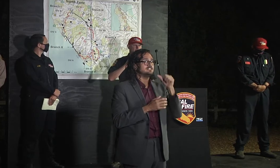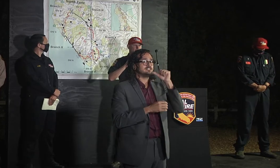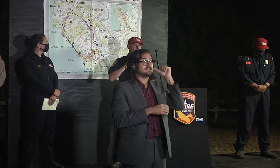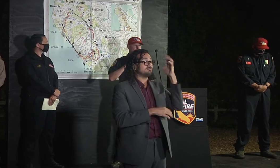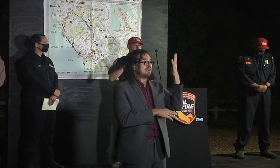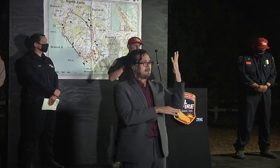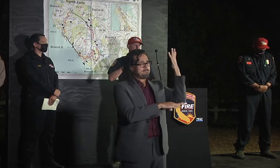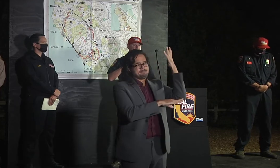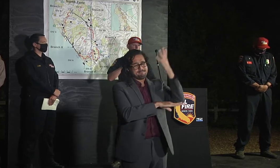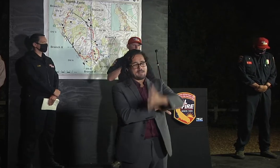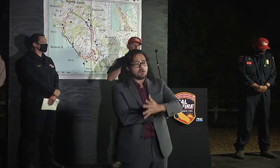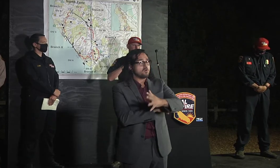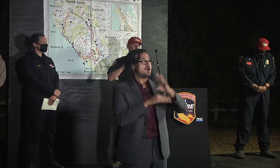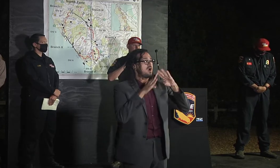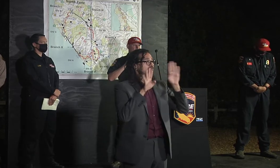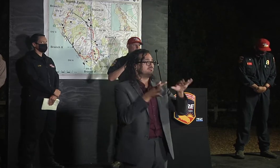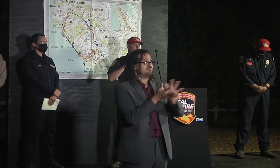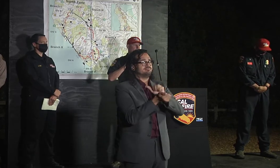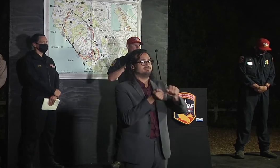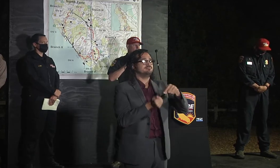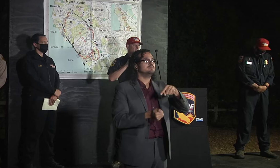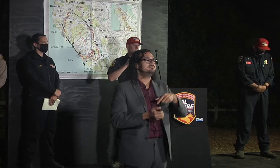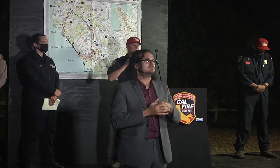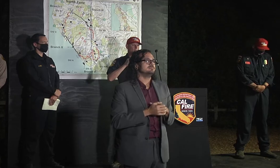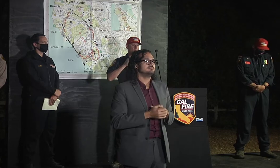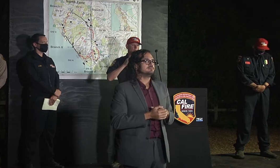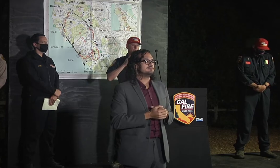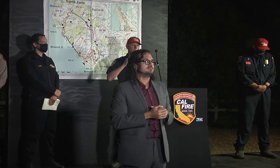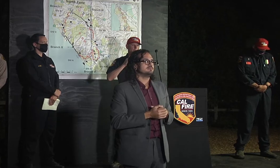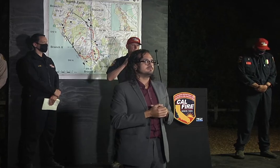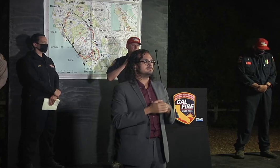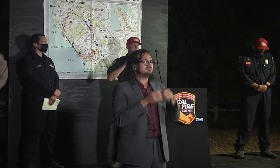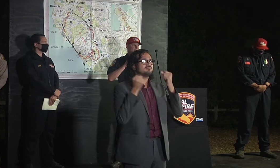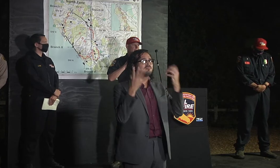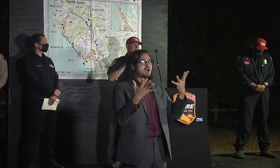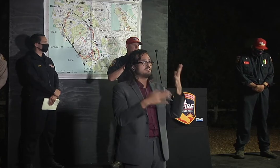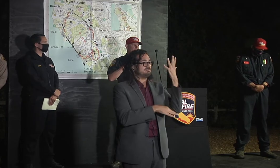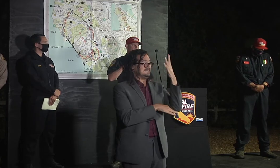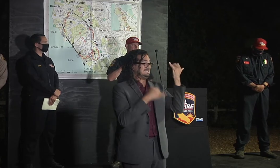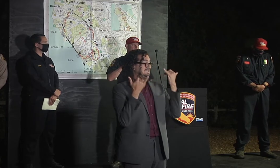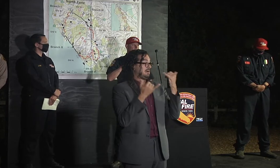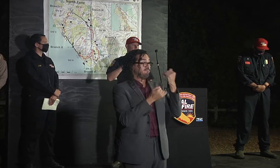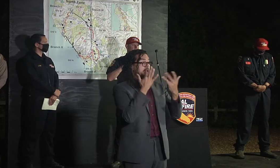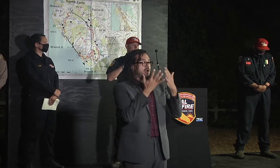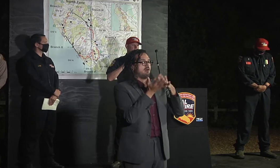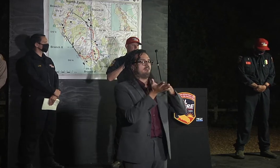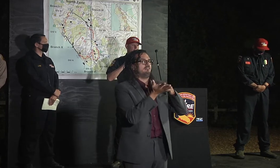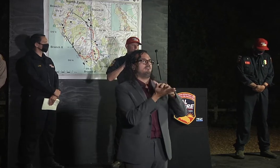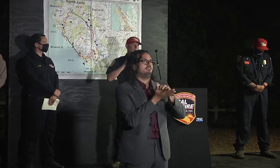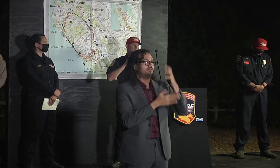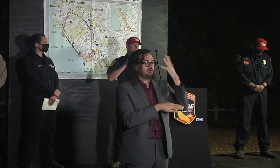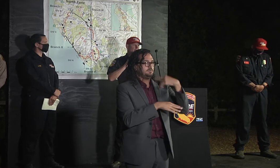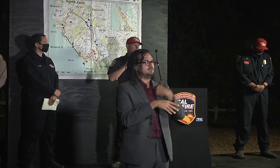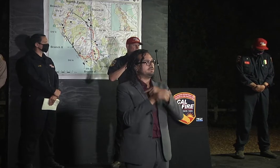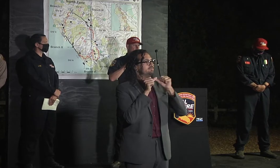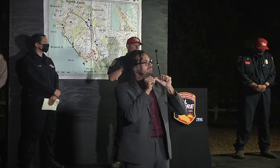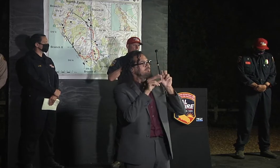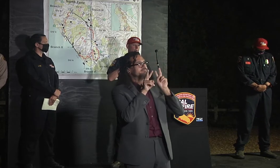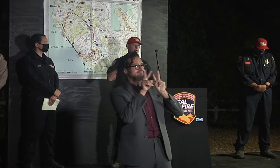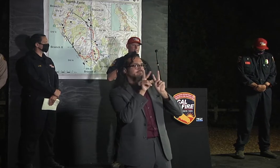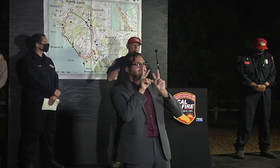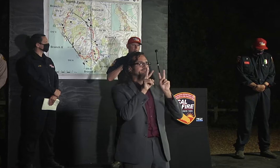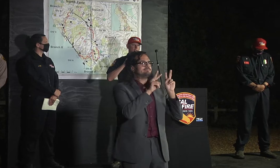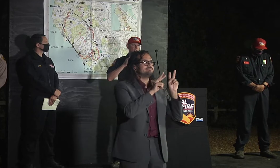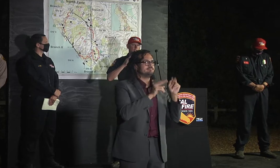tree. That was fire weakened, and there's a lot of fire weakened trees in there. We're in there assessing that and developing a strategy on how we're going